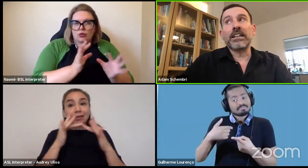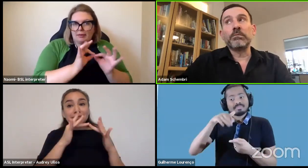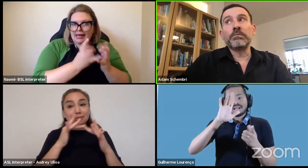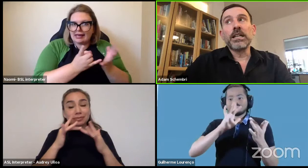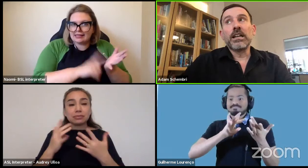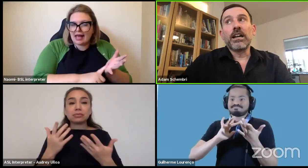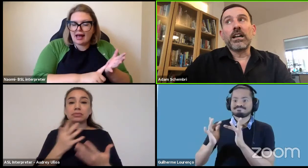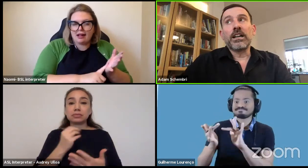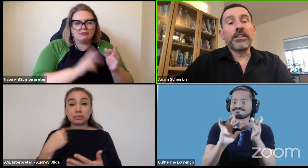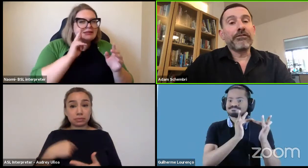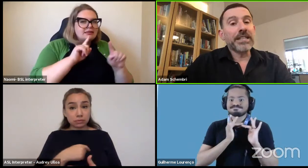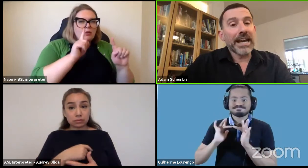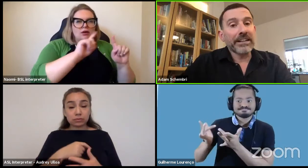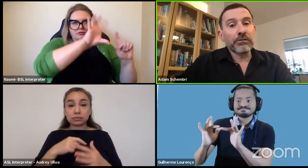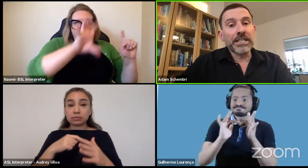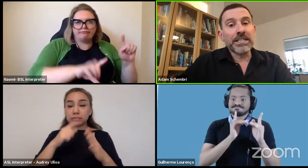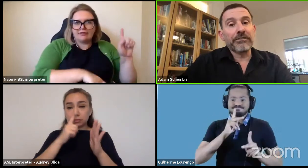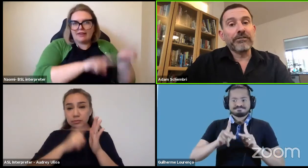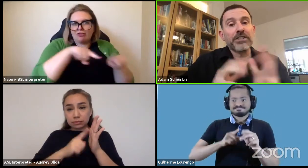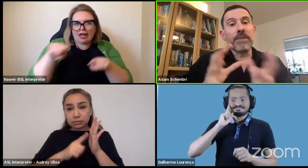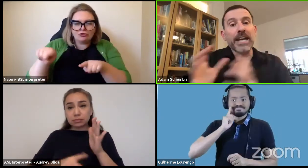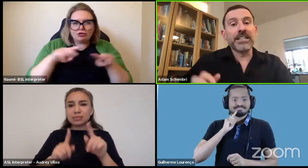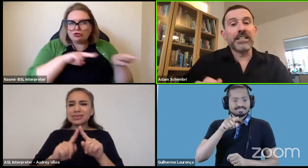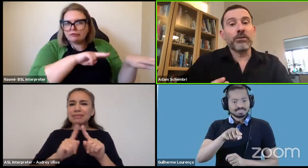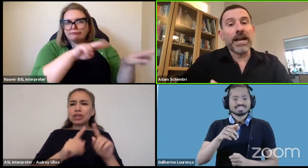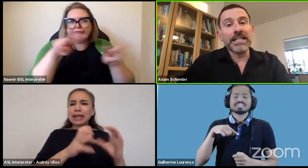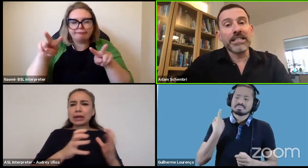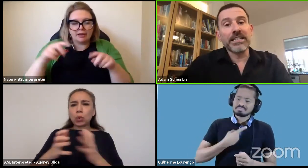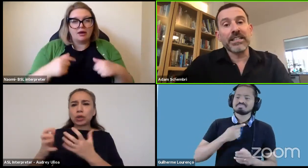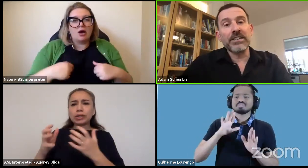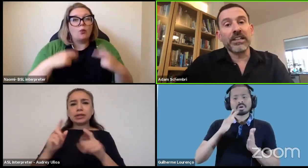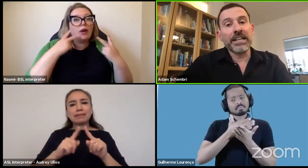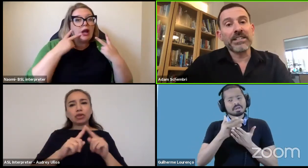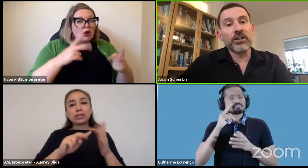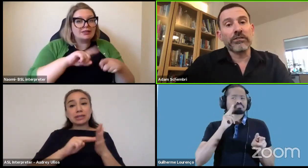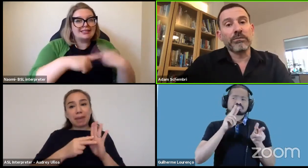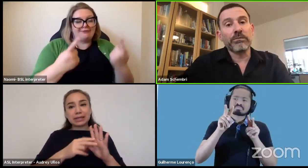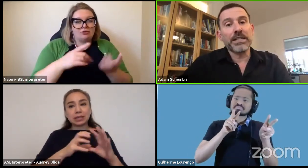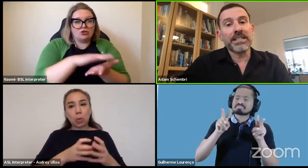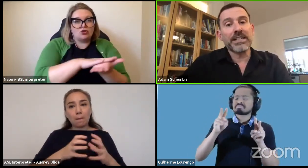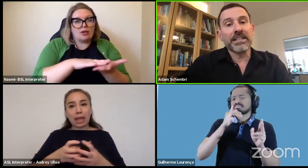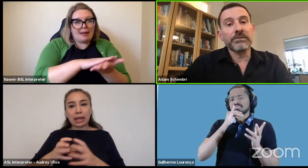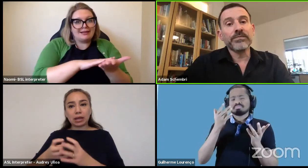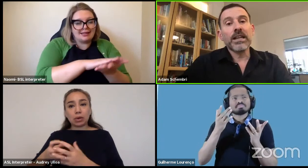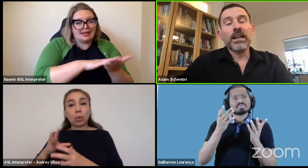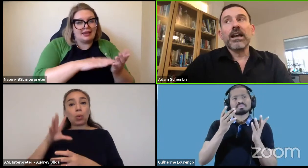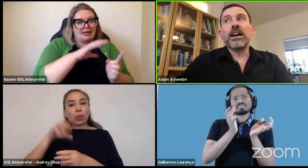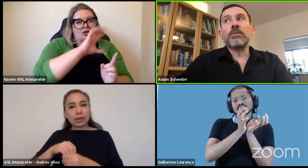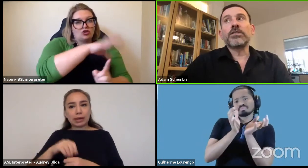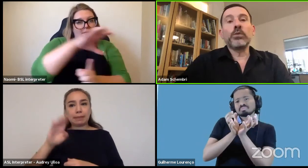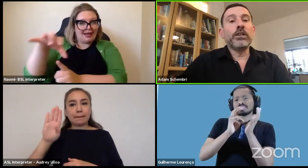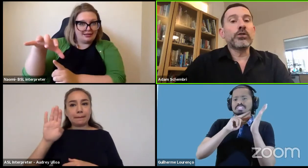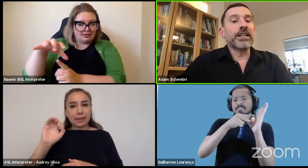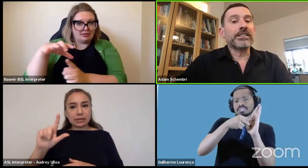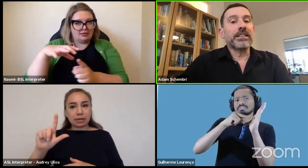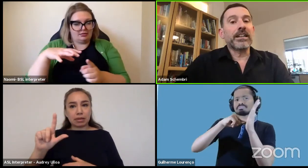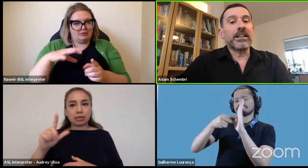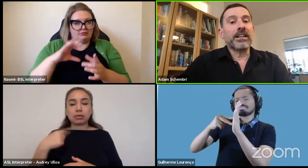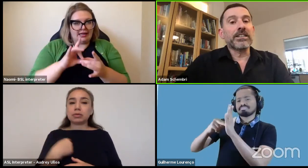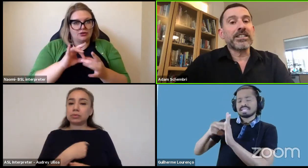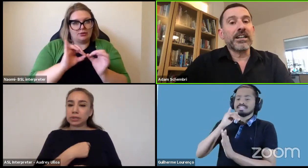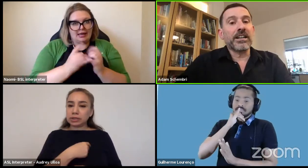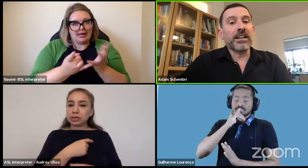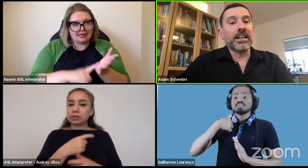at different categories, different semantic domains in the lexicon of BSL. So we looked at